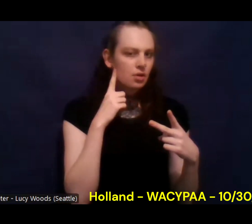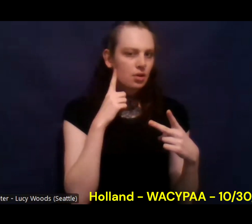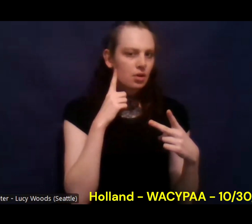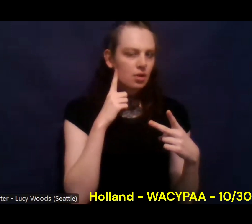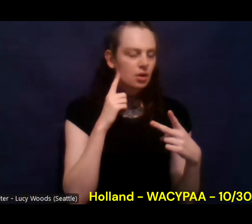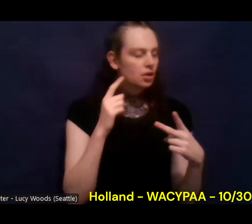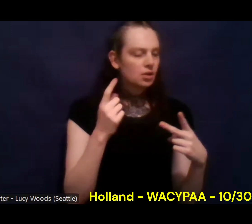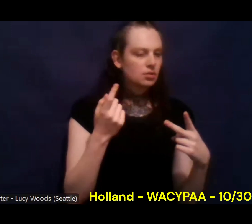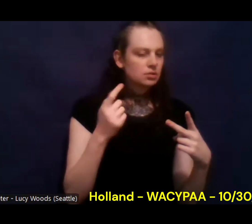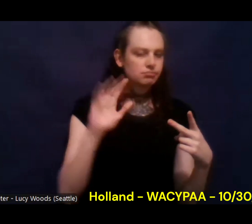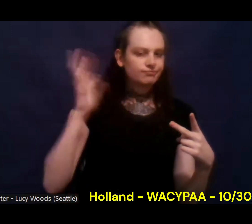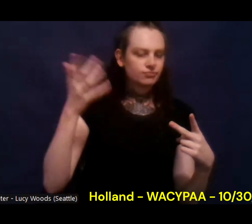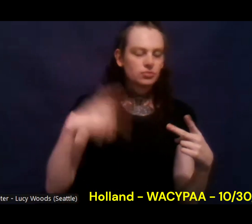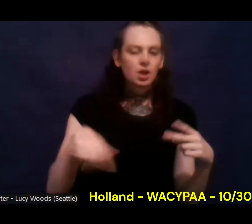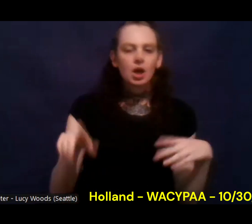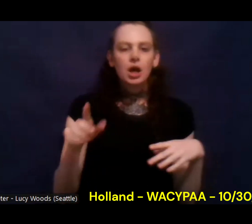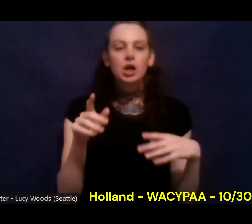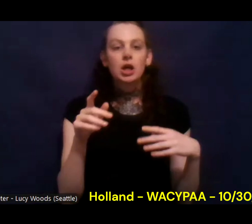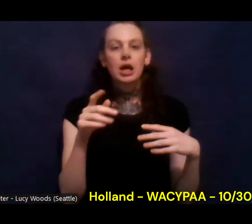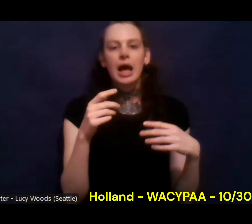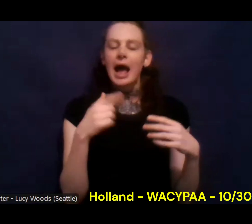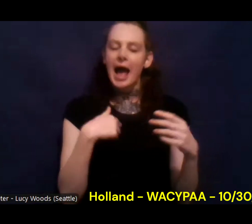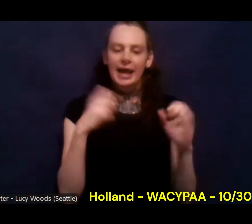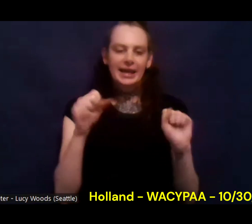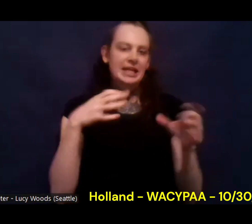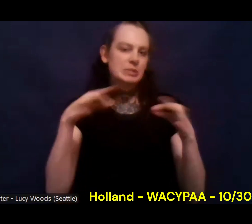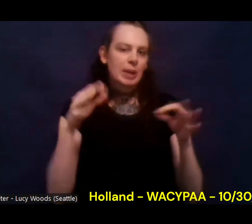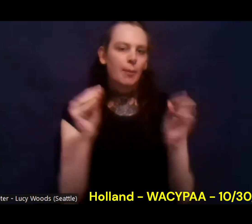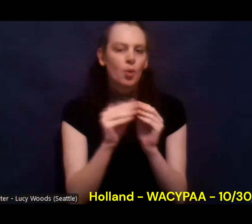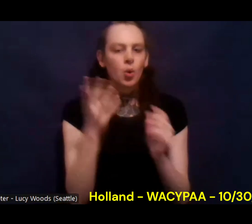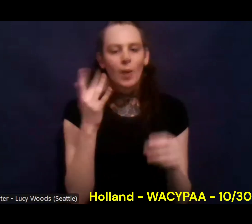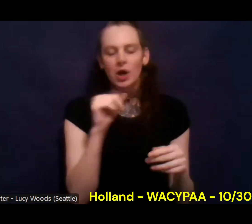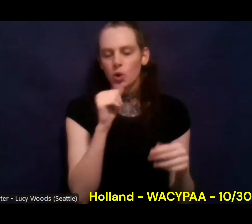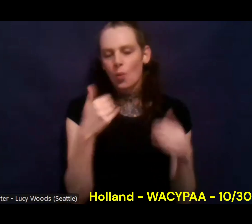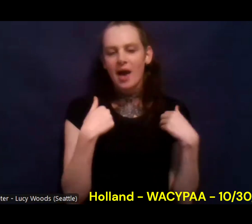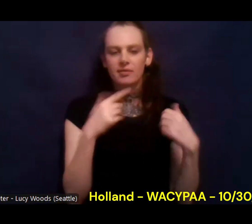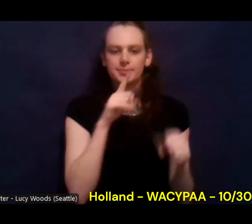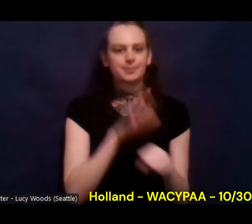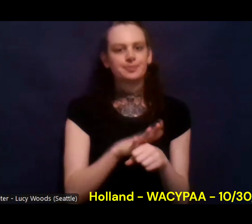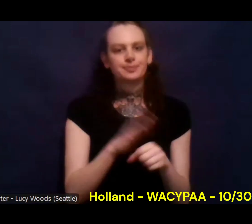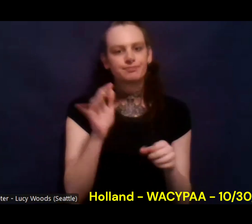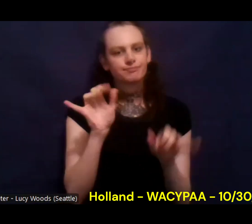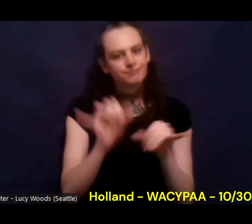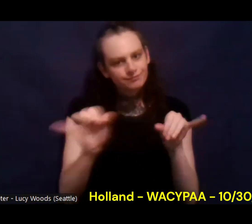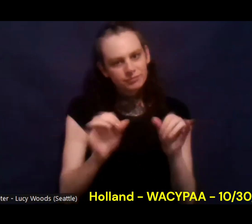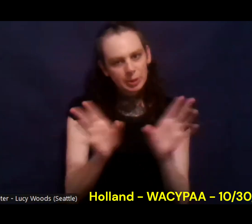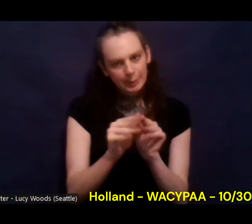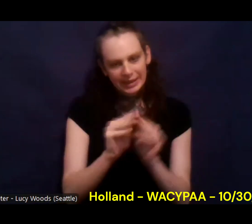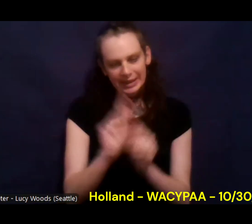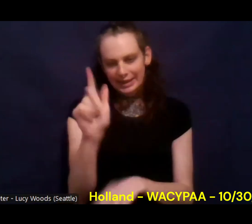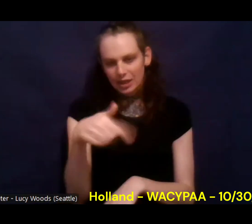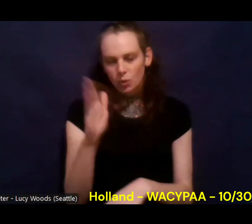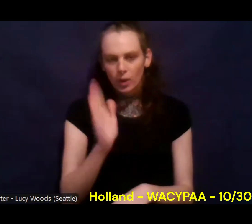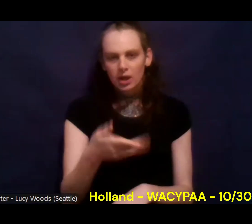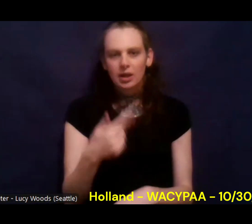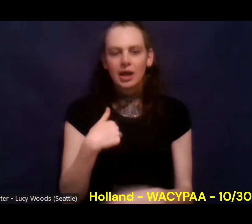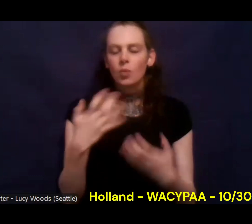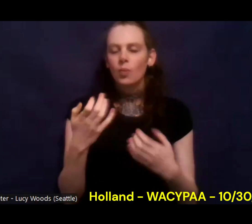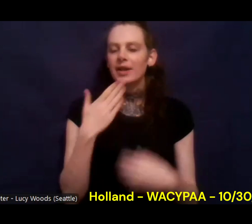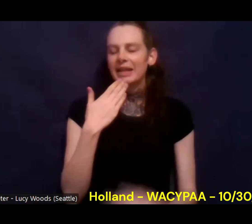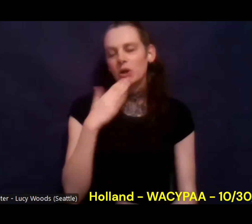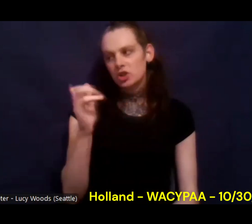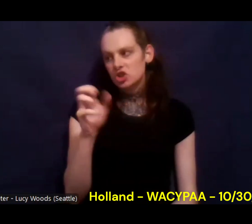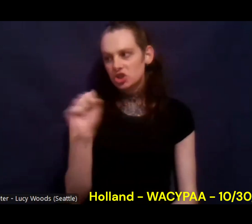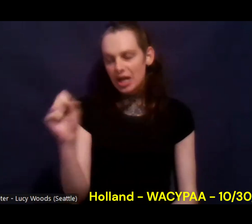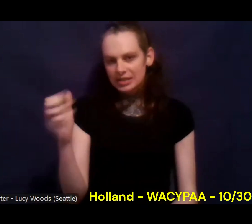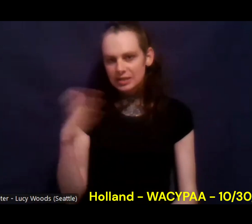regular committed meeting later on. So I want to thank Jess from WACYPAA. She's the outreach chair. She's one of my good friends for asking